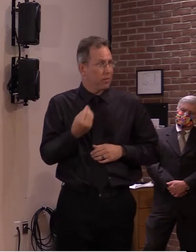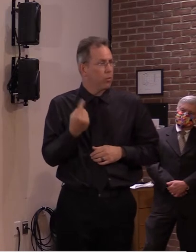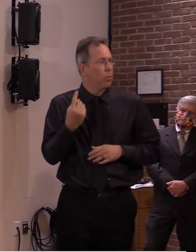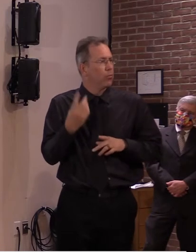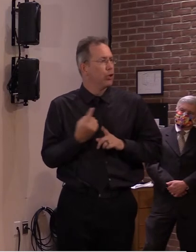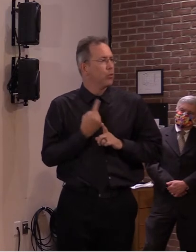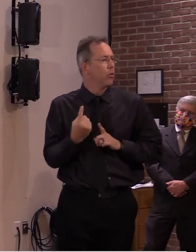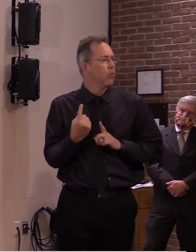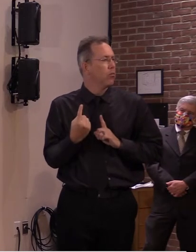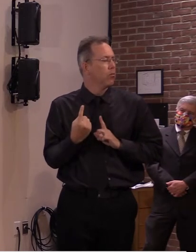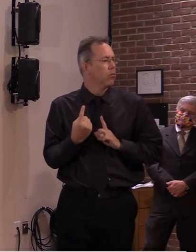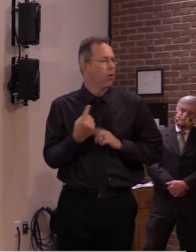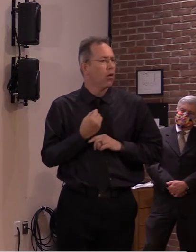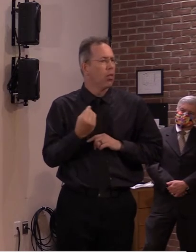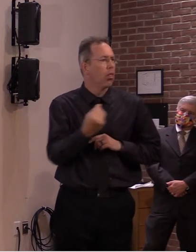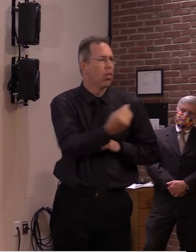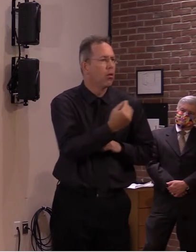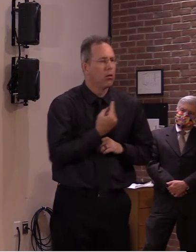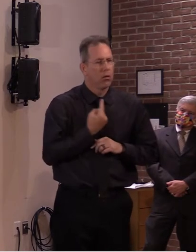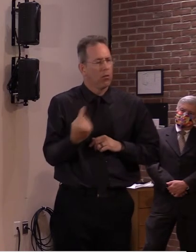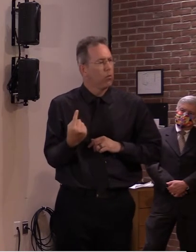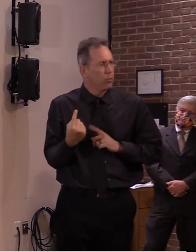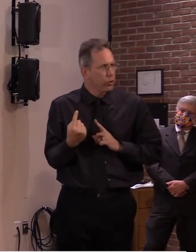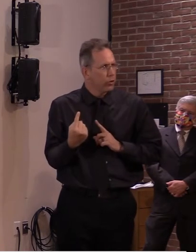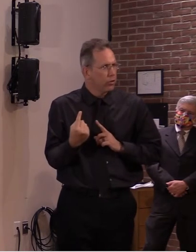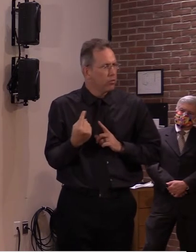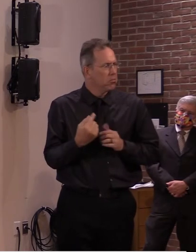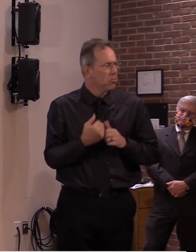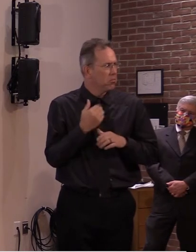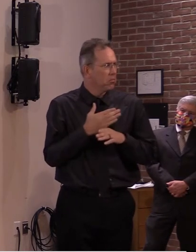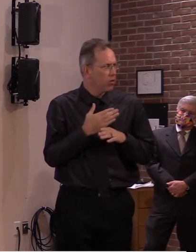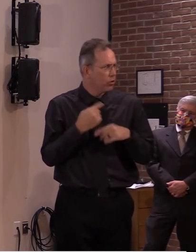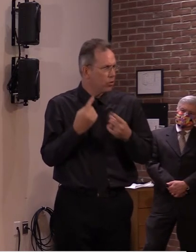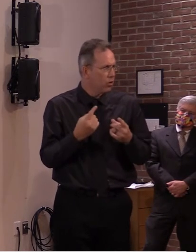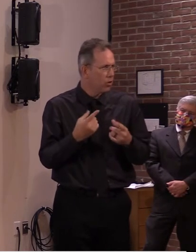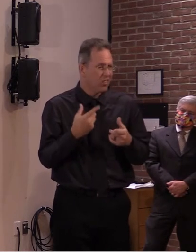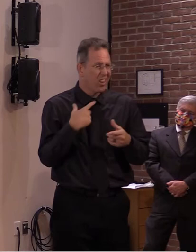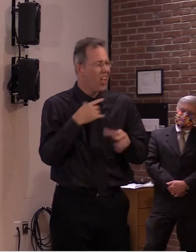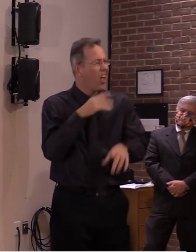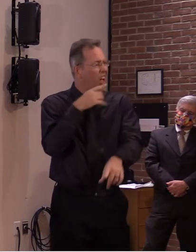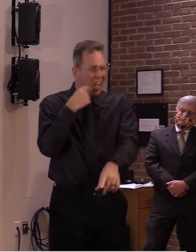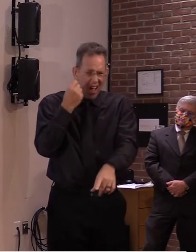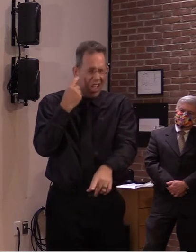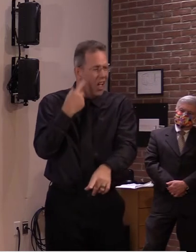get back to you on what it is specifically today. But the reason you're not seeing it is because it's not depicted in that slide.